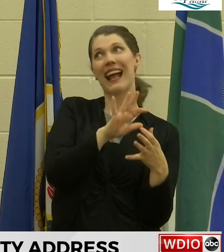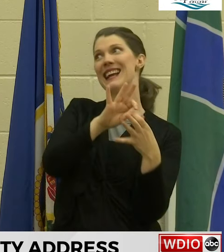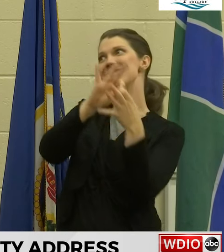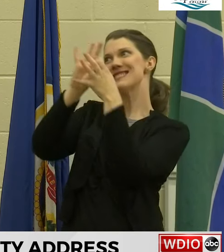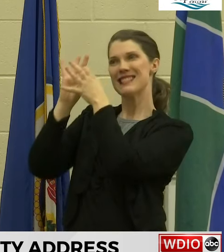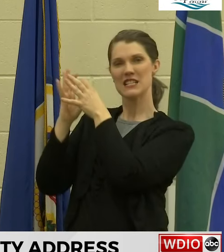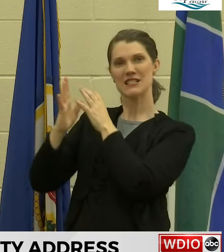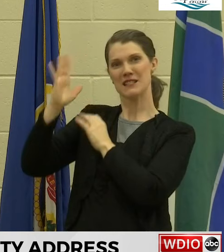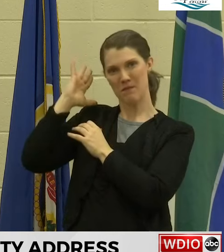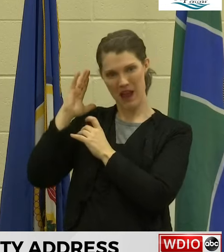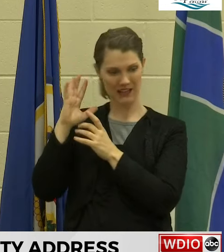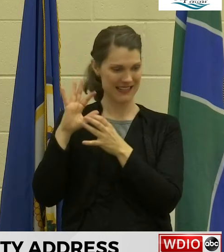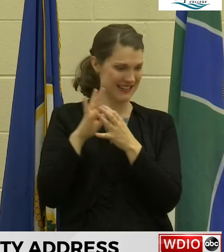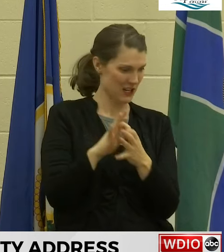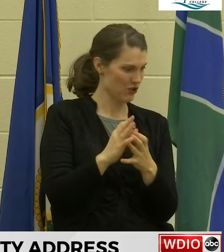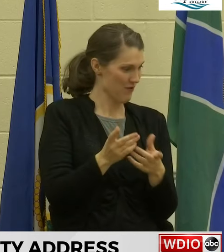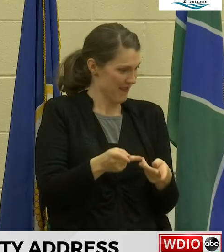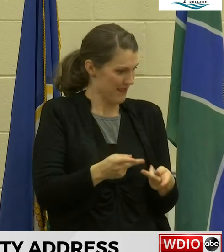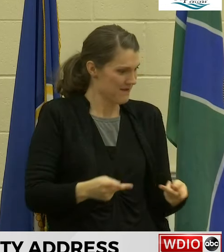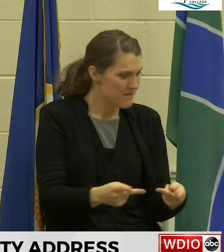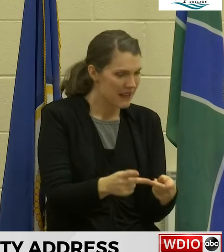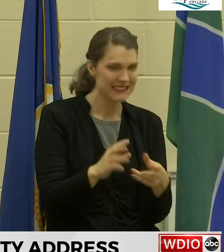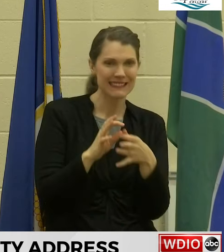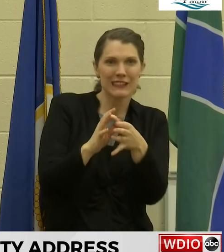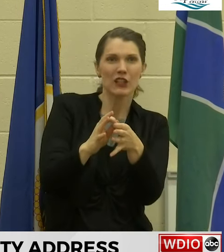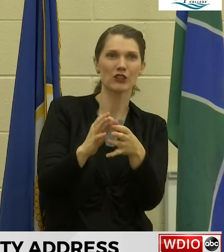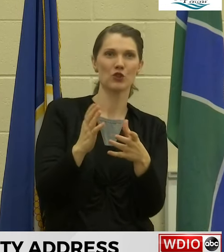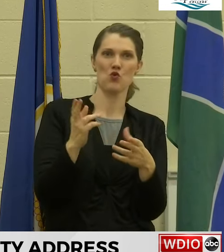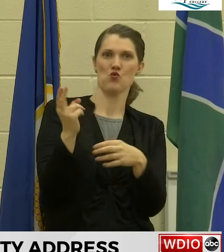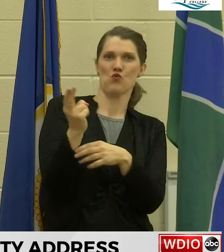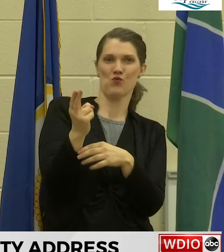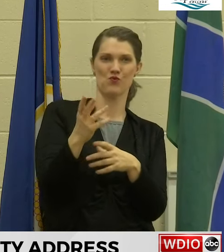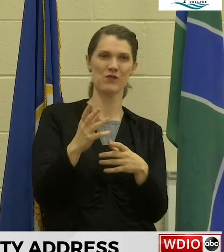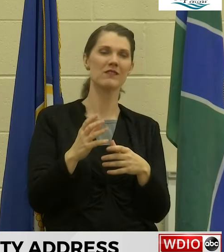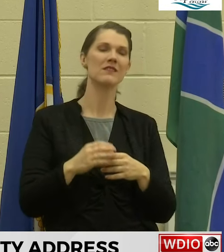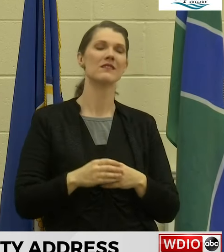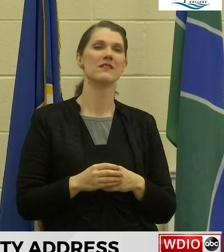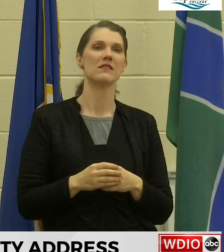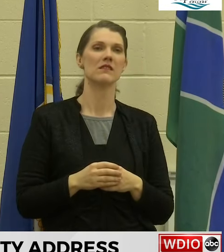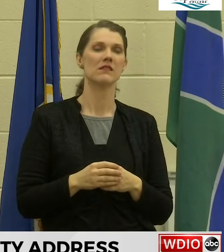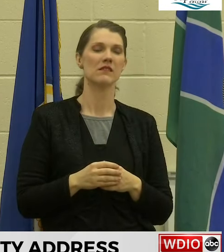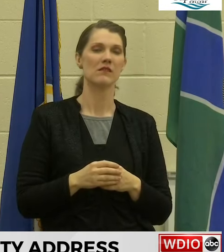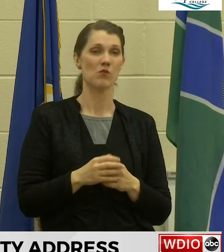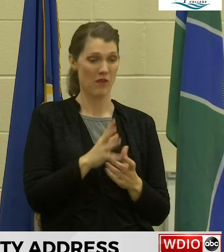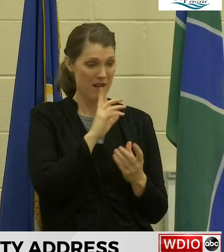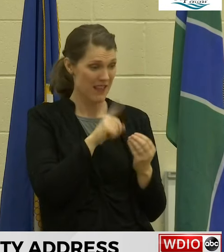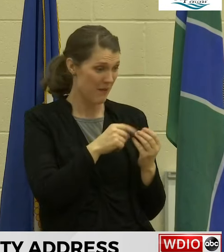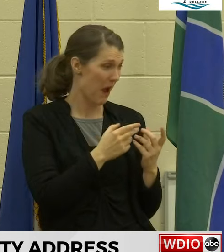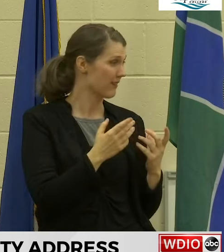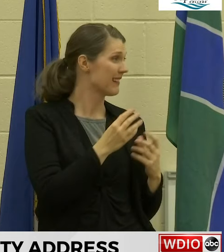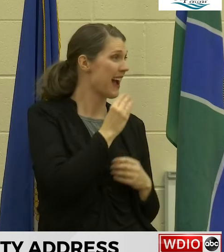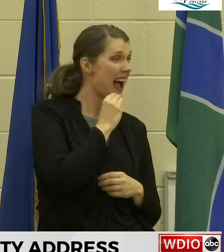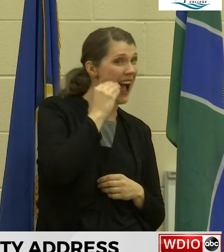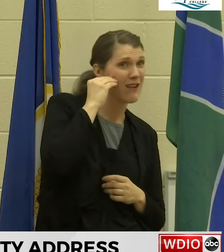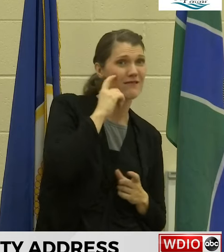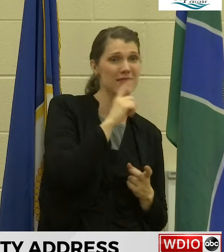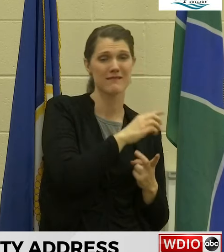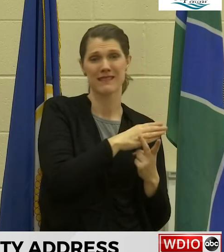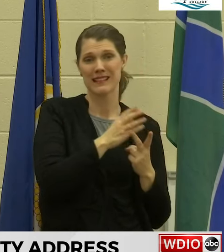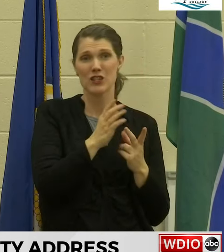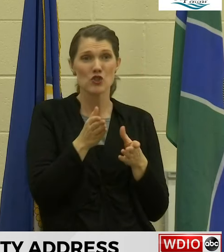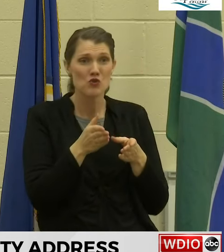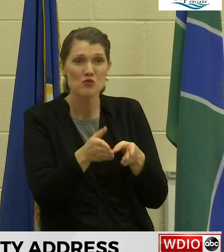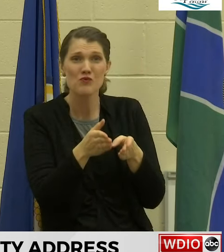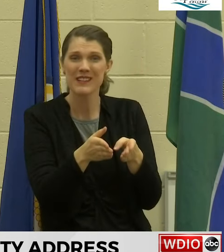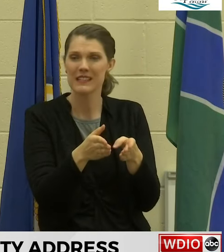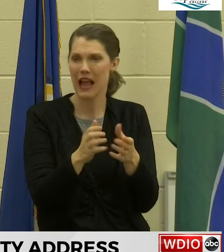and history that bring us together. We have talked about housing and streets, engaging